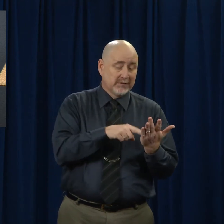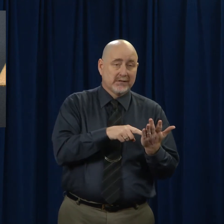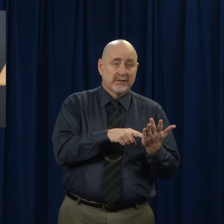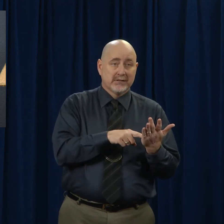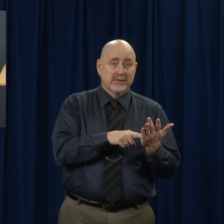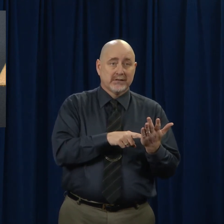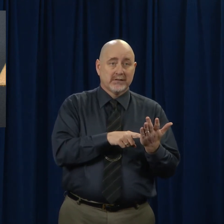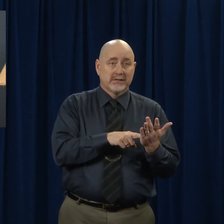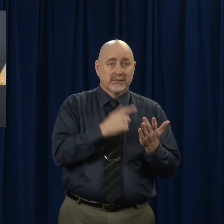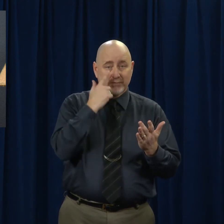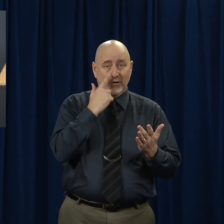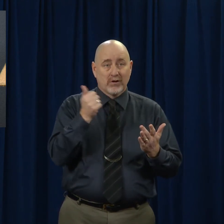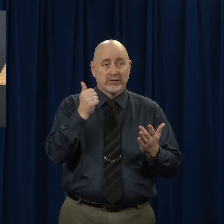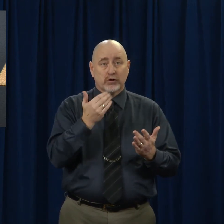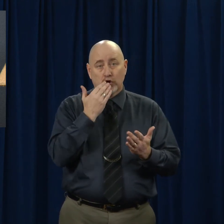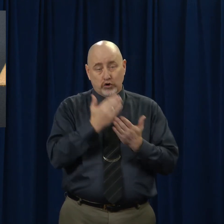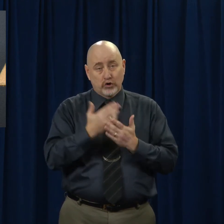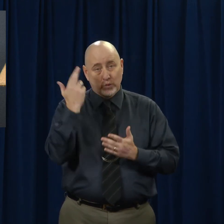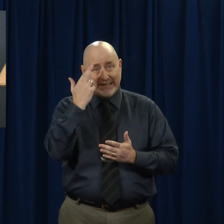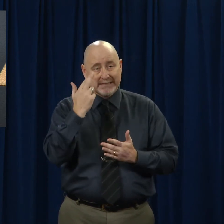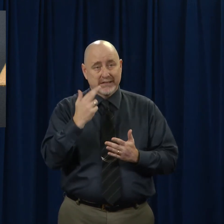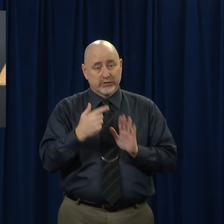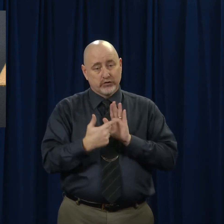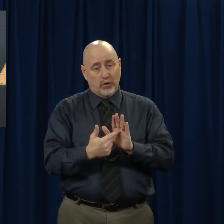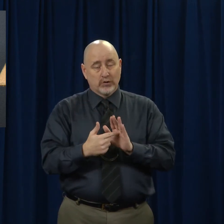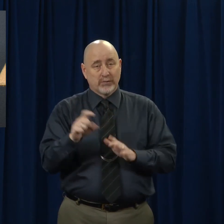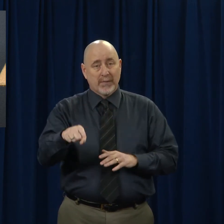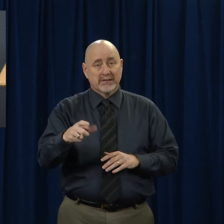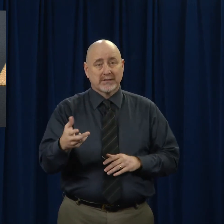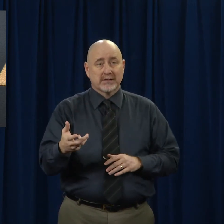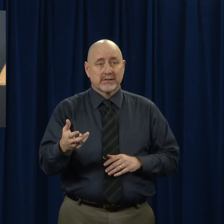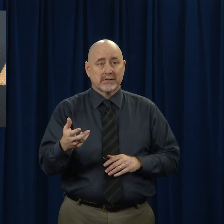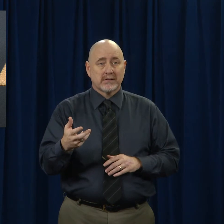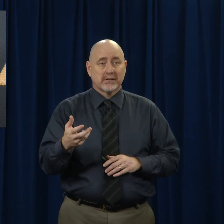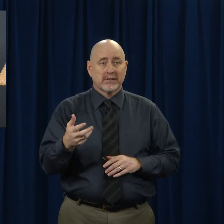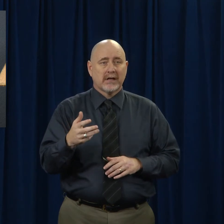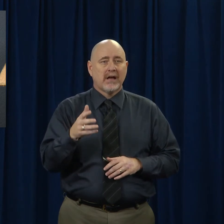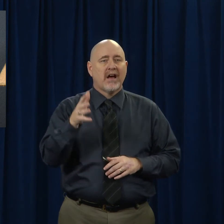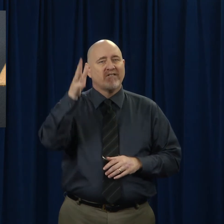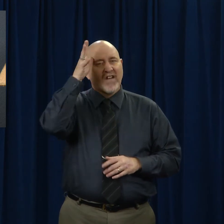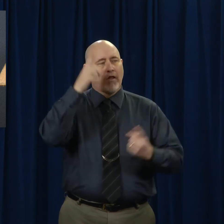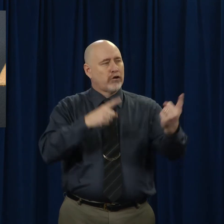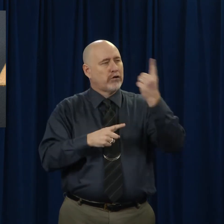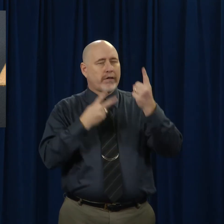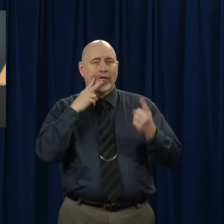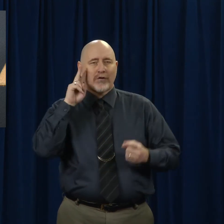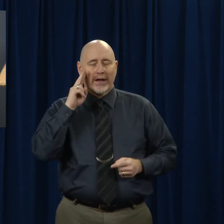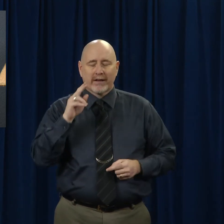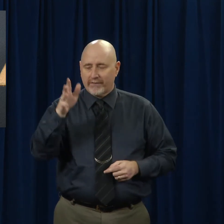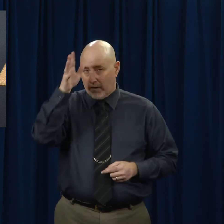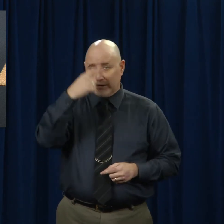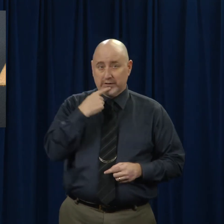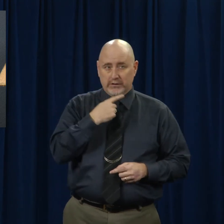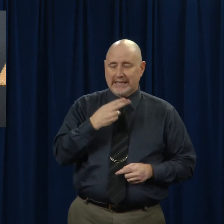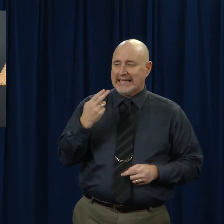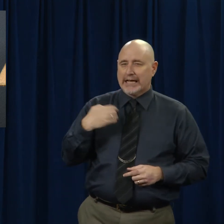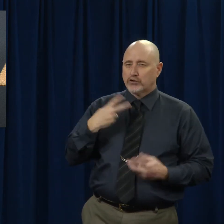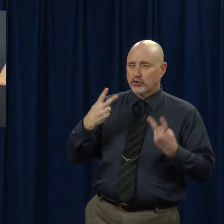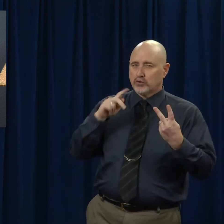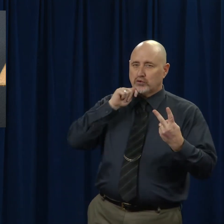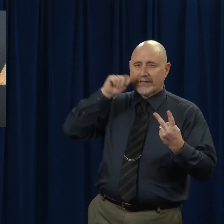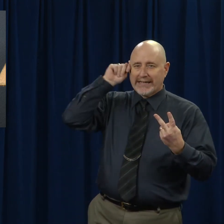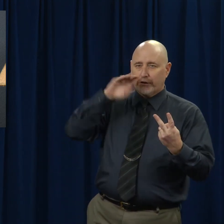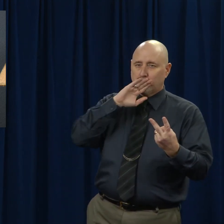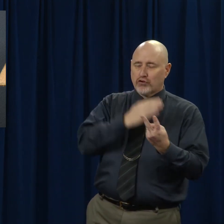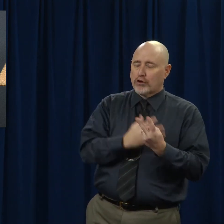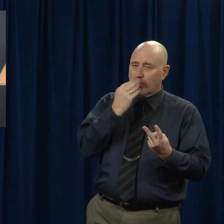because good reason dictates that we do. I had a father come to me the other day, and he said, he has 2 teenage